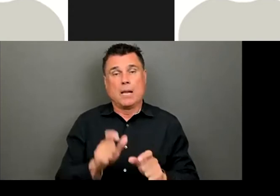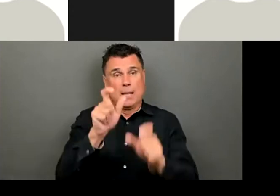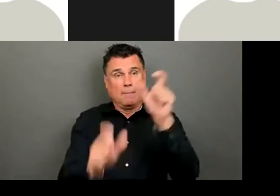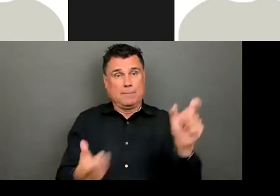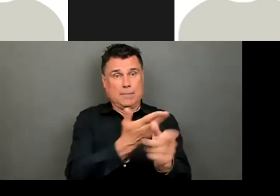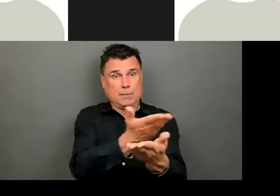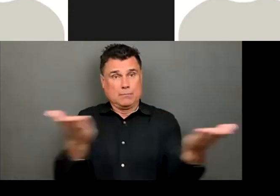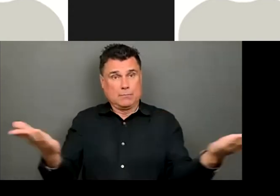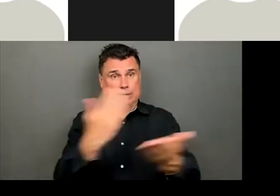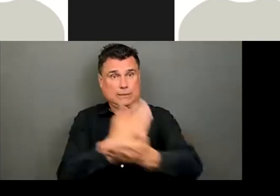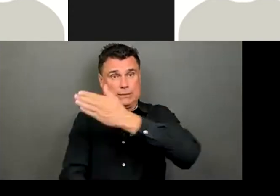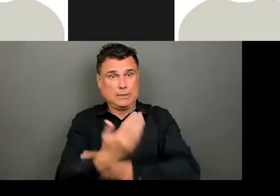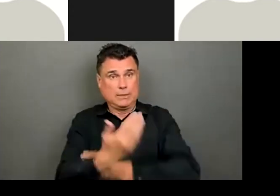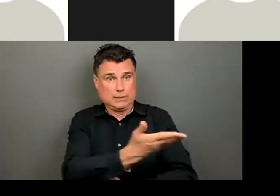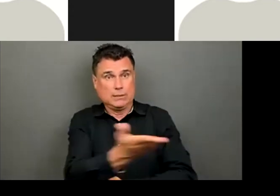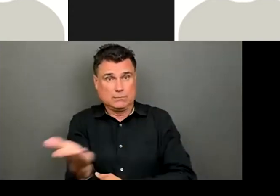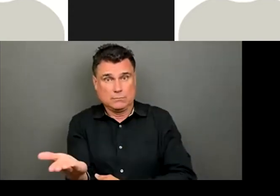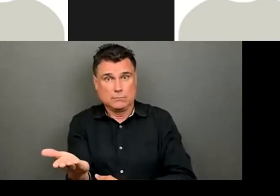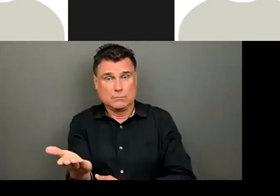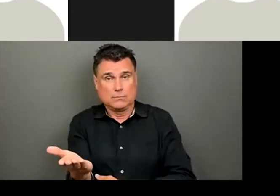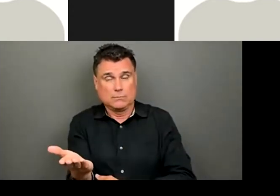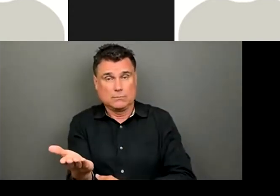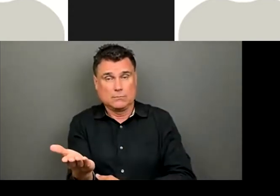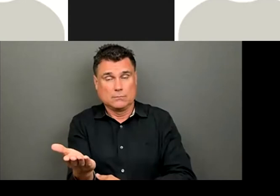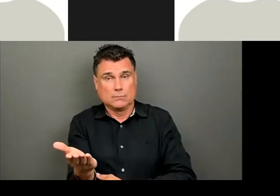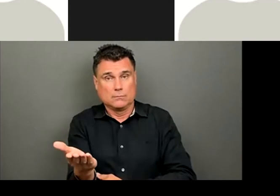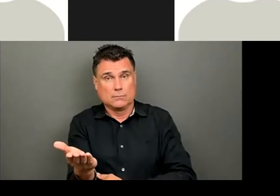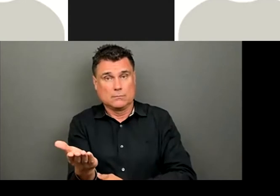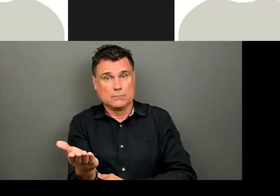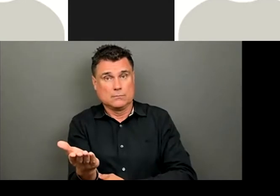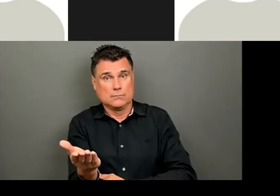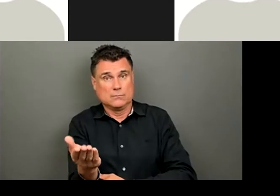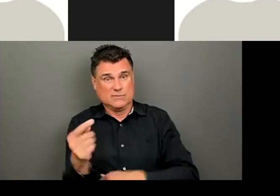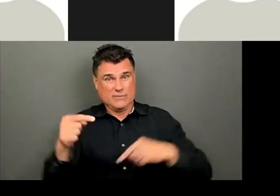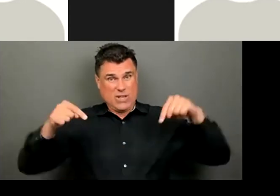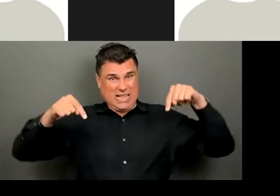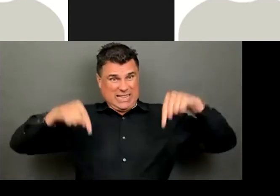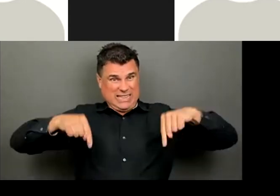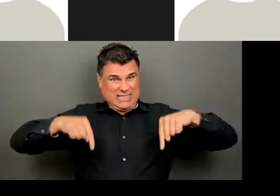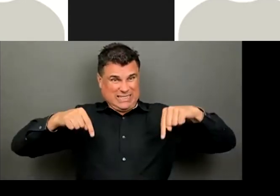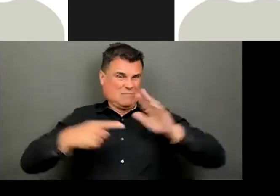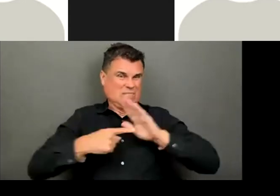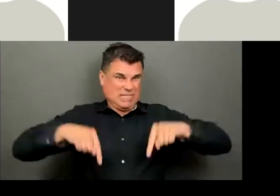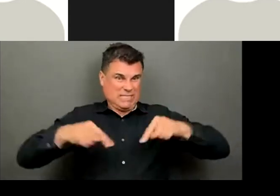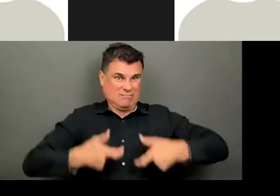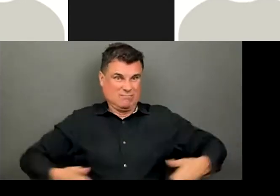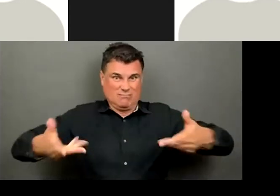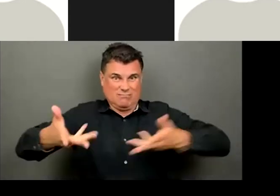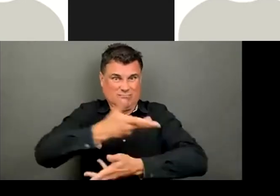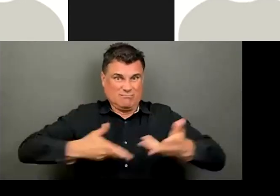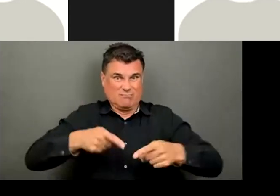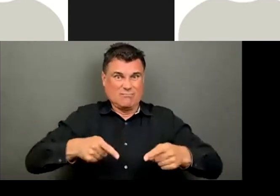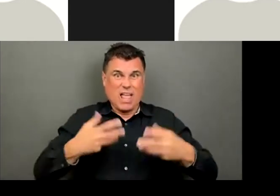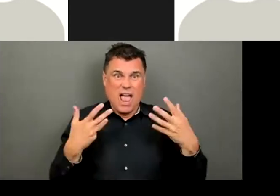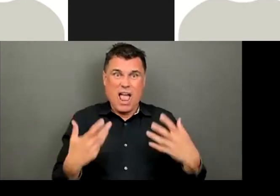instance, for this kind of meeting and webinar, definitely maximum accessibility features are generally have tried